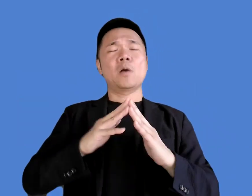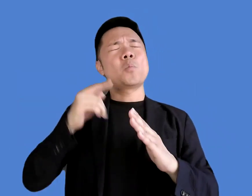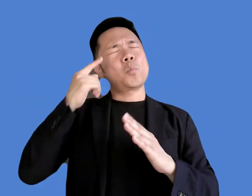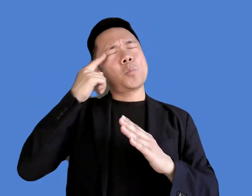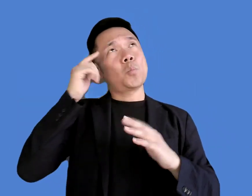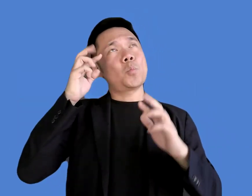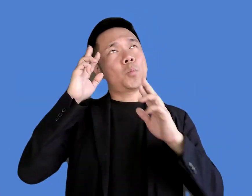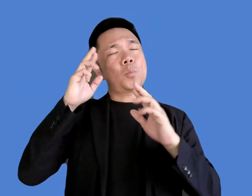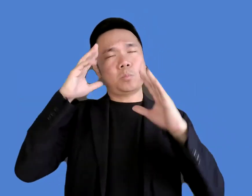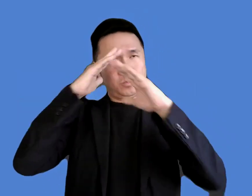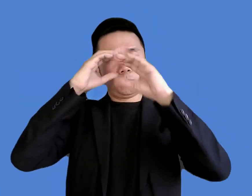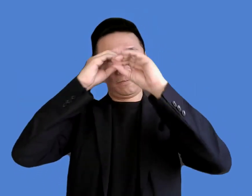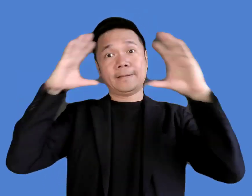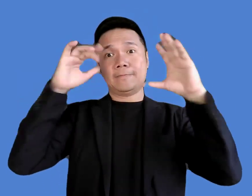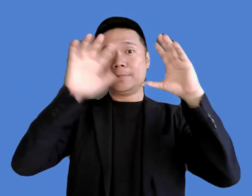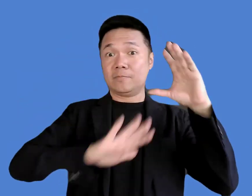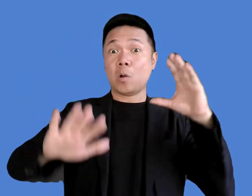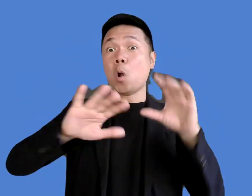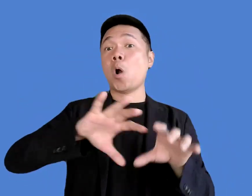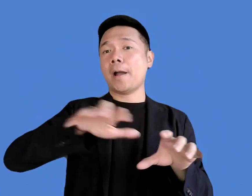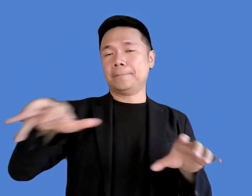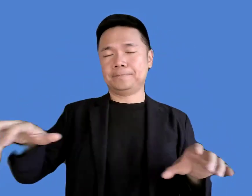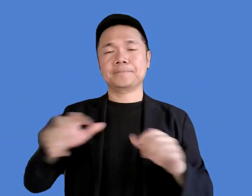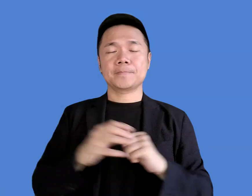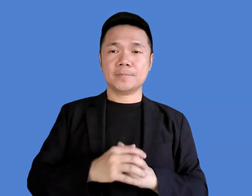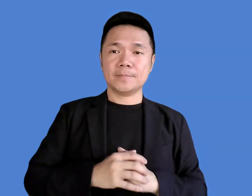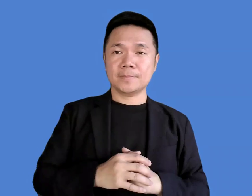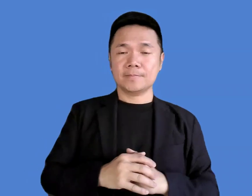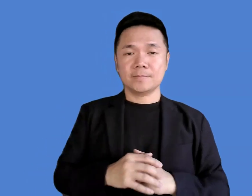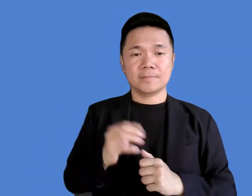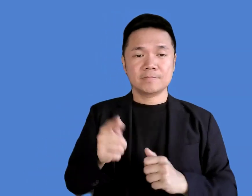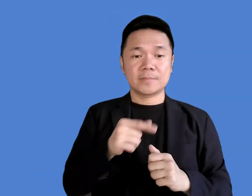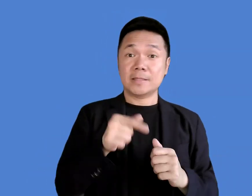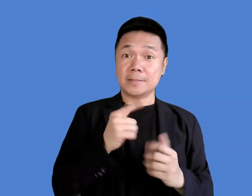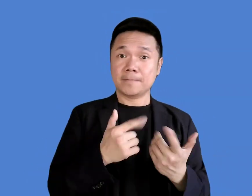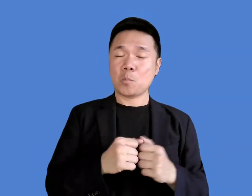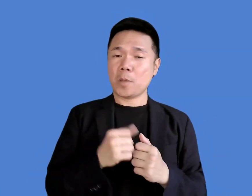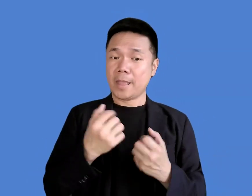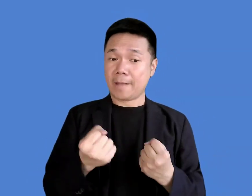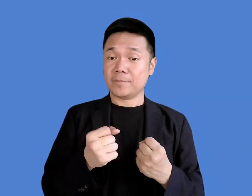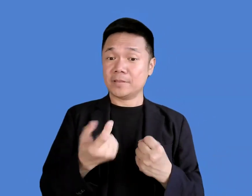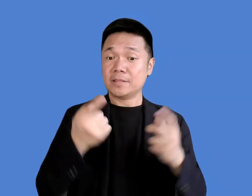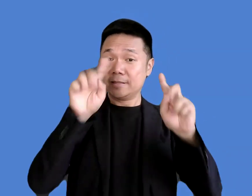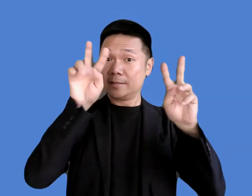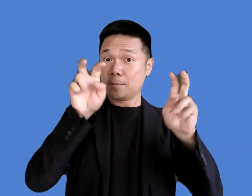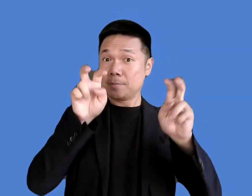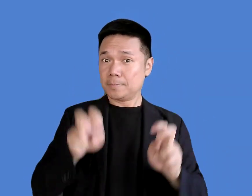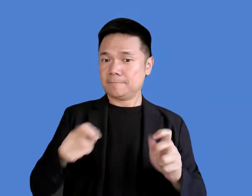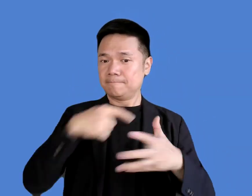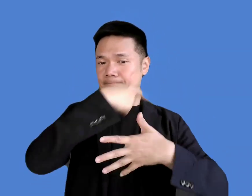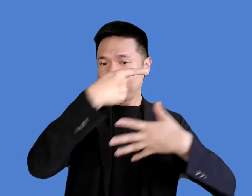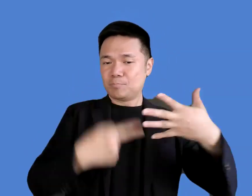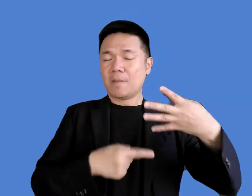bigger across the region. So each of these labs will run in turn with a specific thematic focus. These are